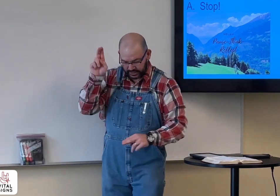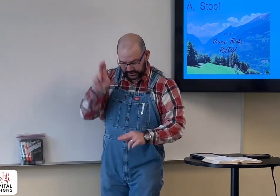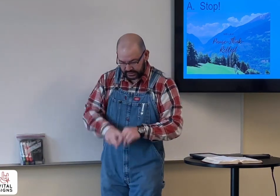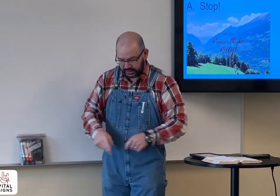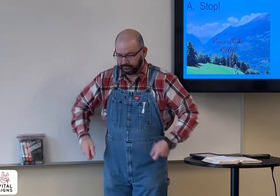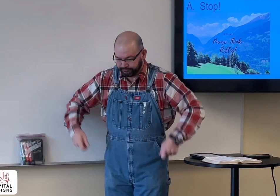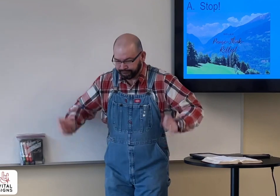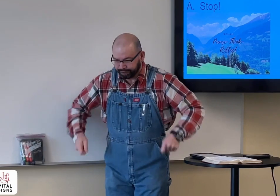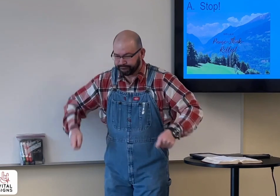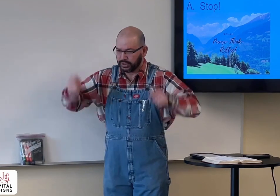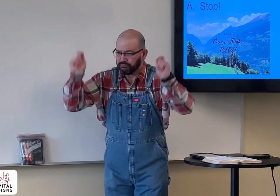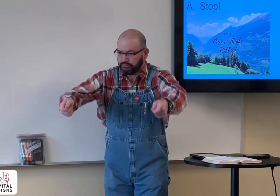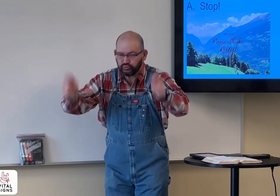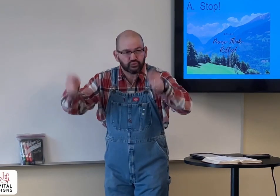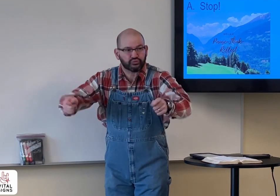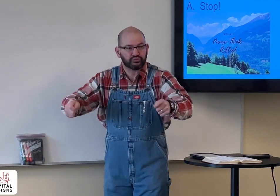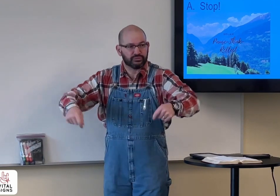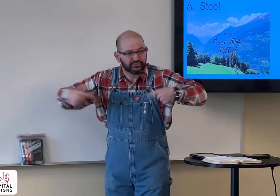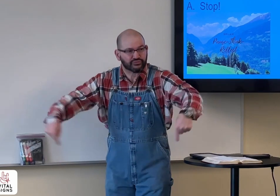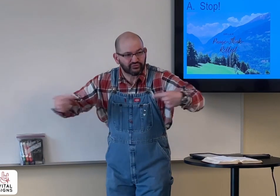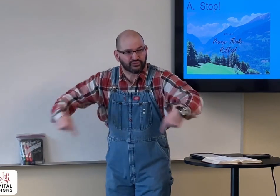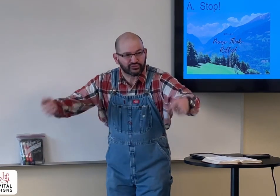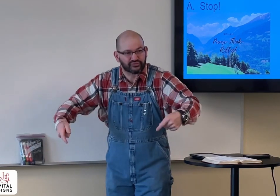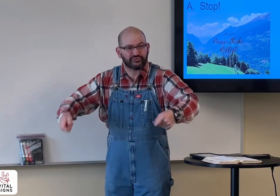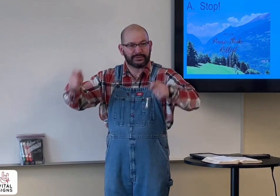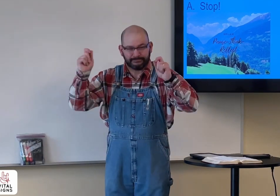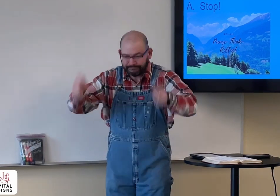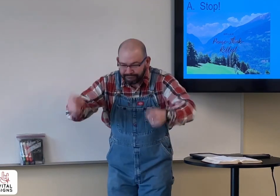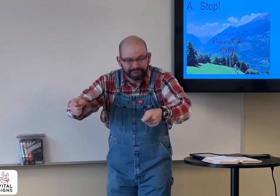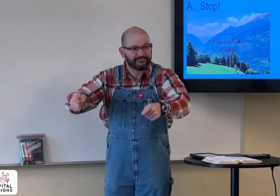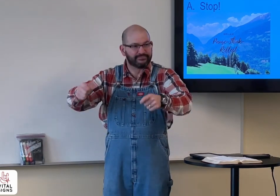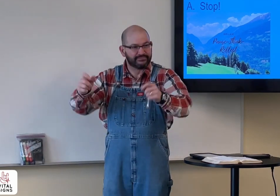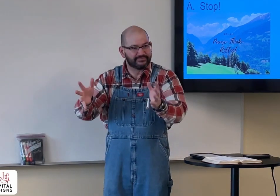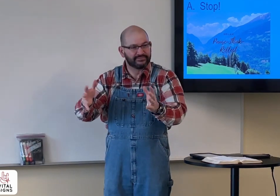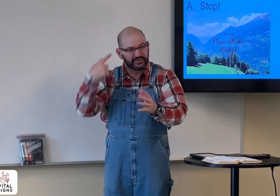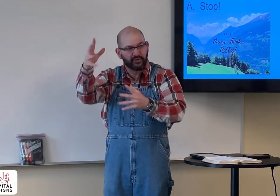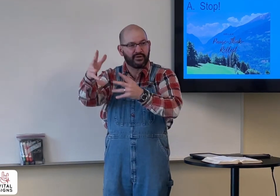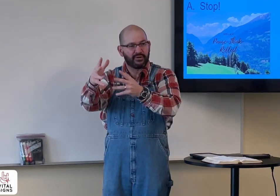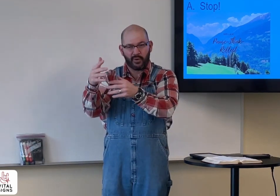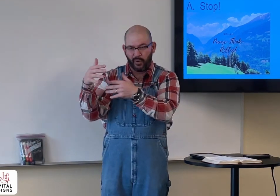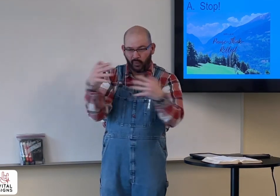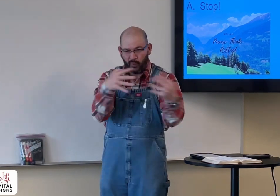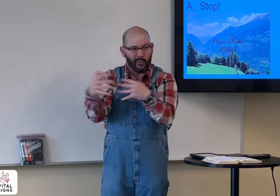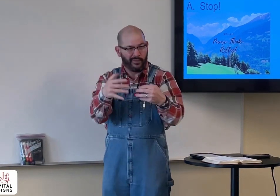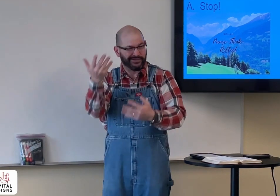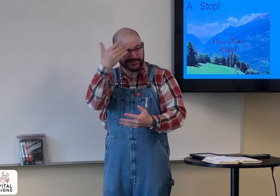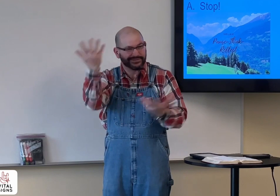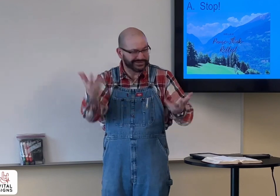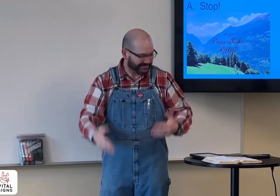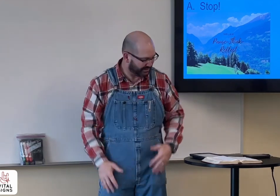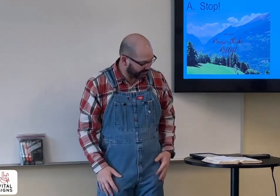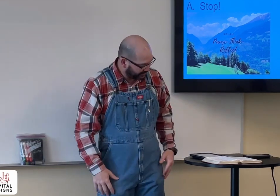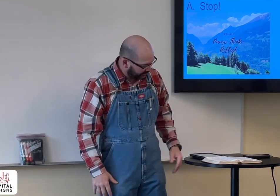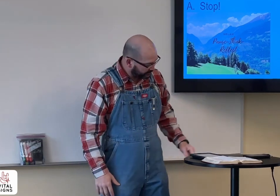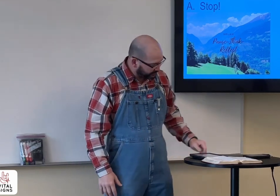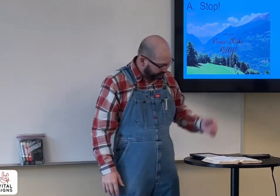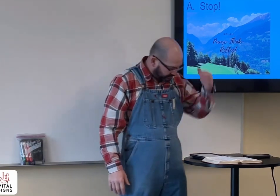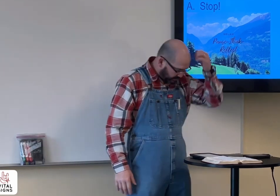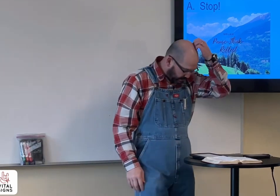sitting. Yeah, they're telling the horses to go and the chariots are going really fast in the middle of the battle.